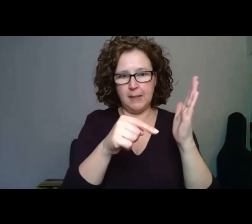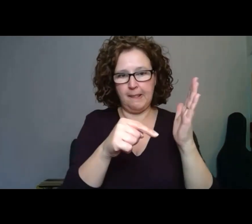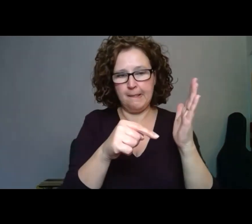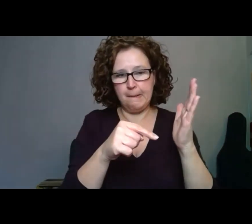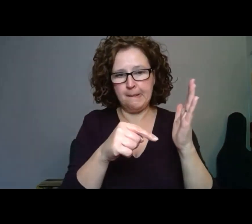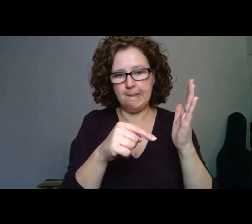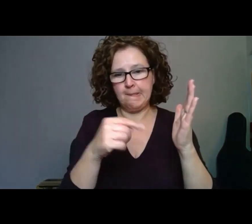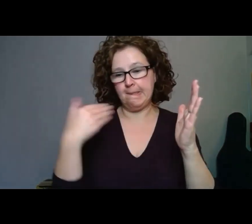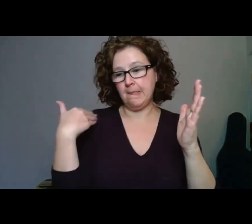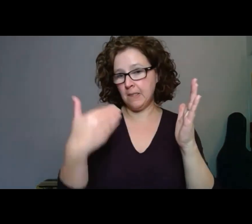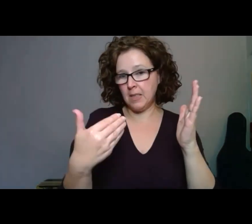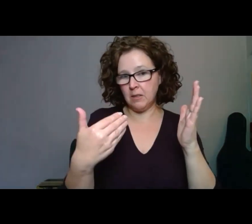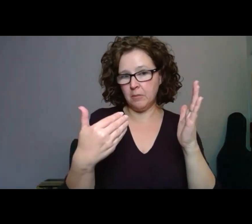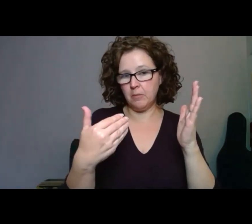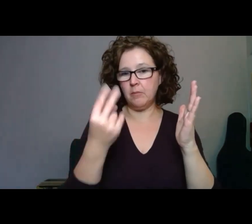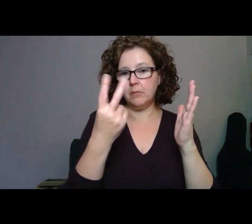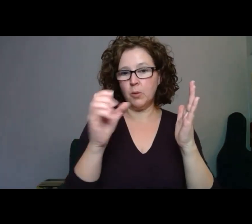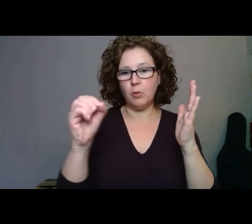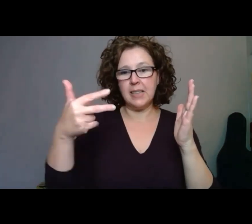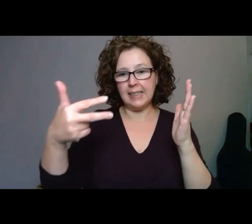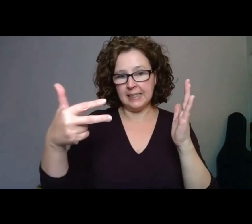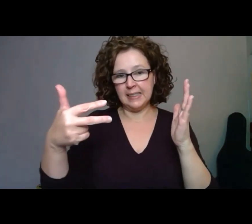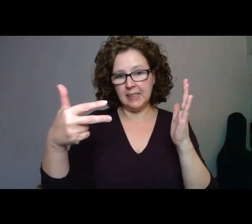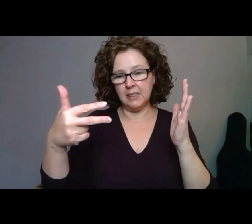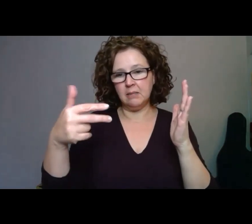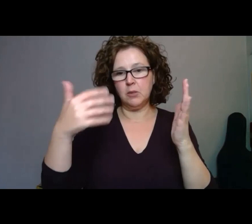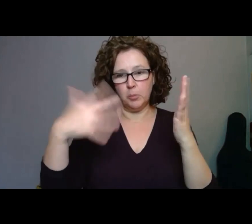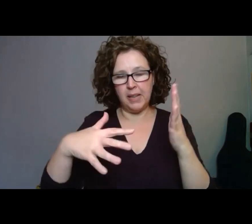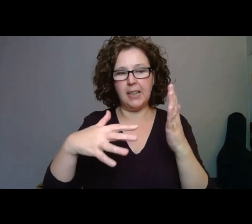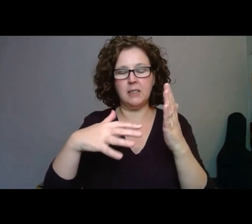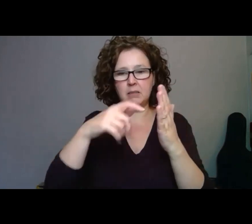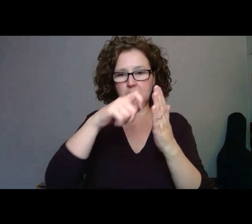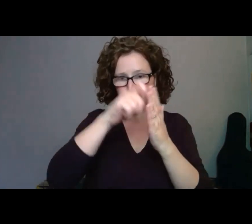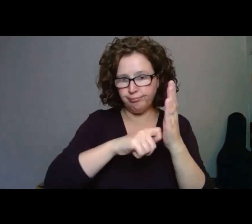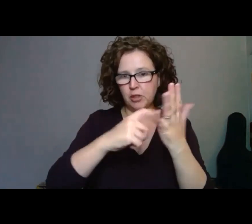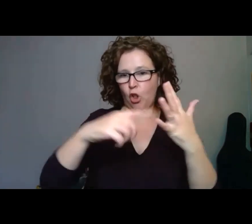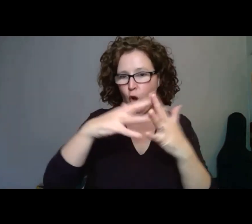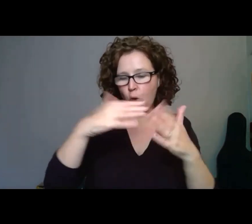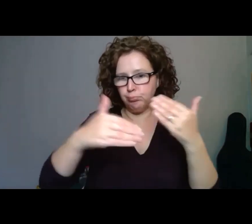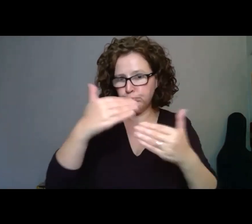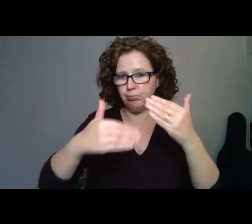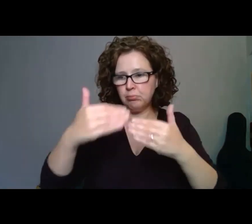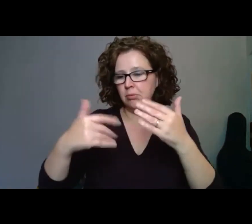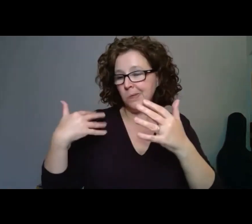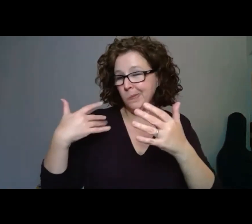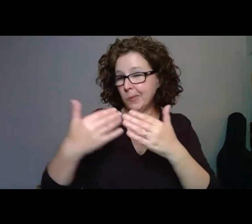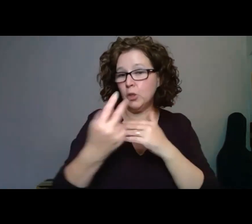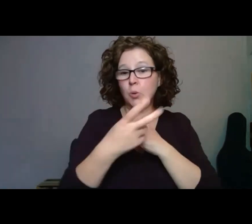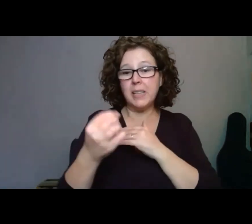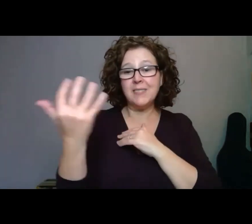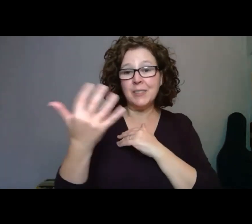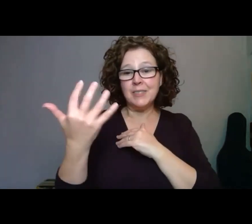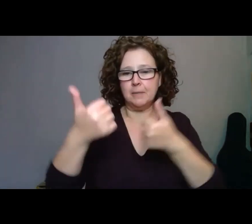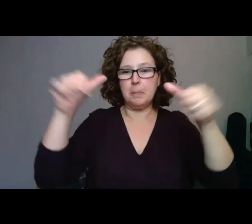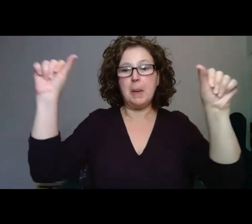Since 2008, we've been developing those laws. In 2015, we implemented it, the